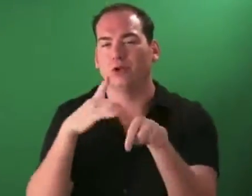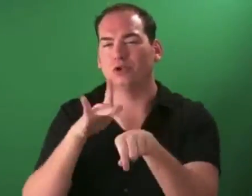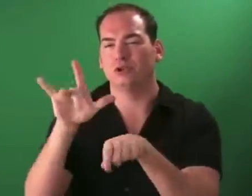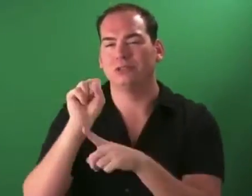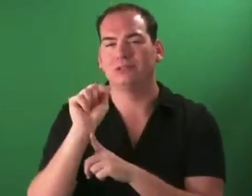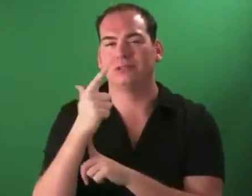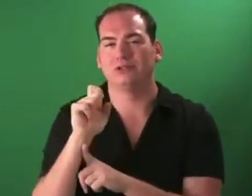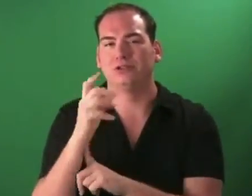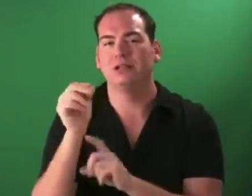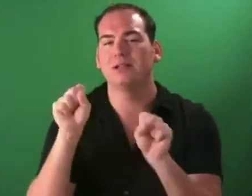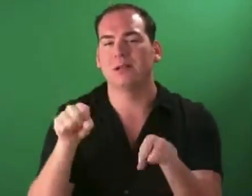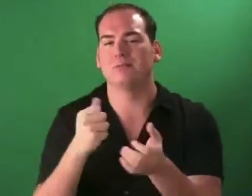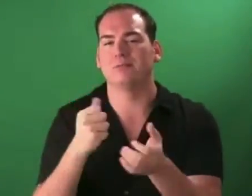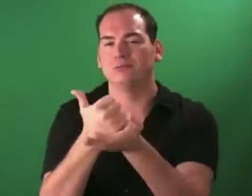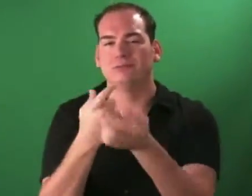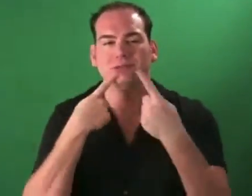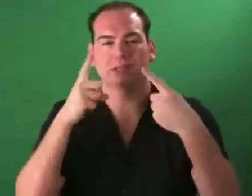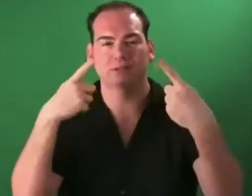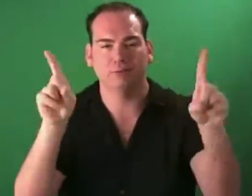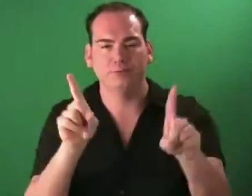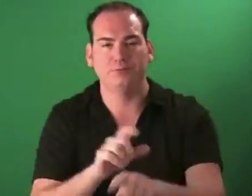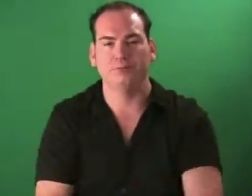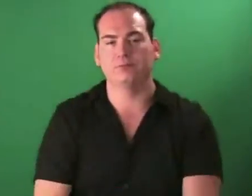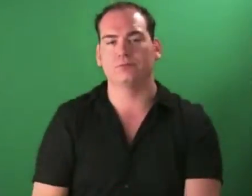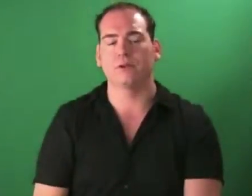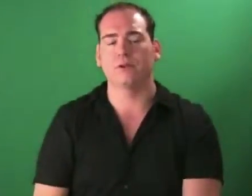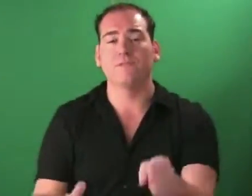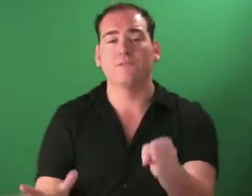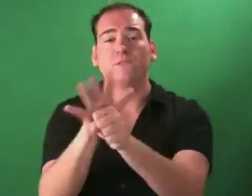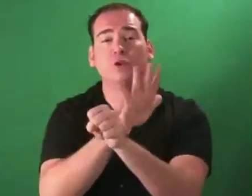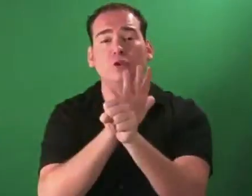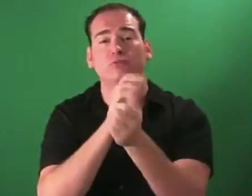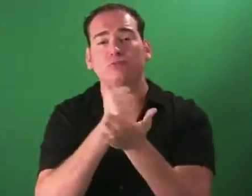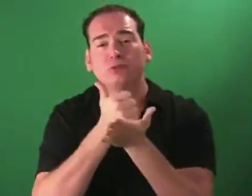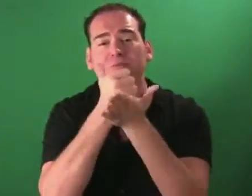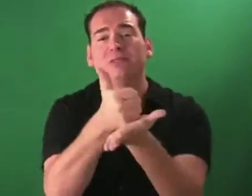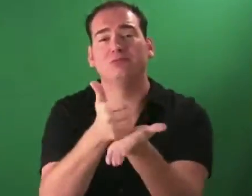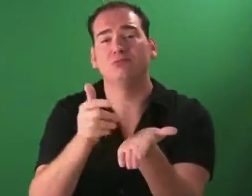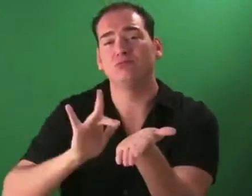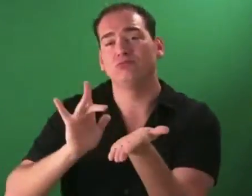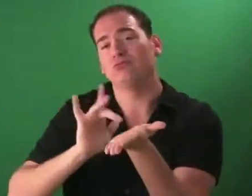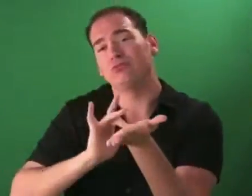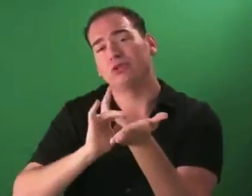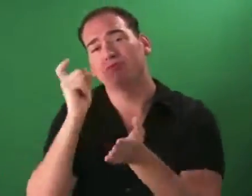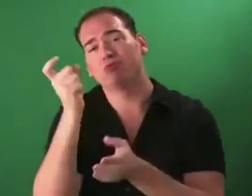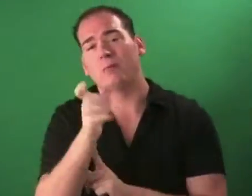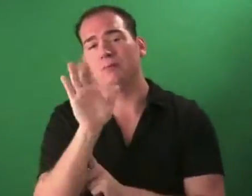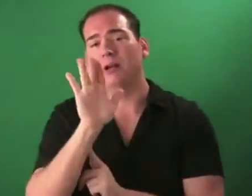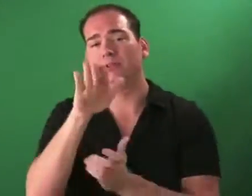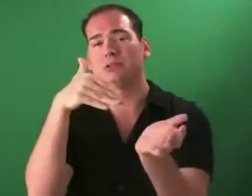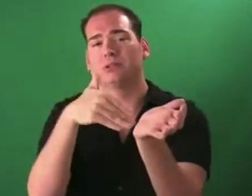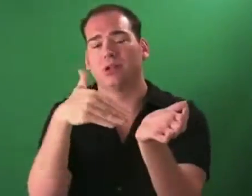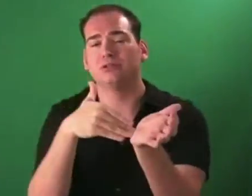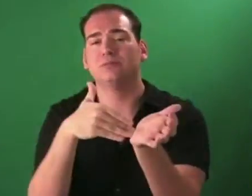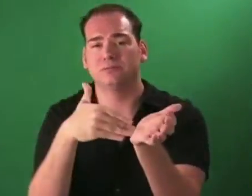So most types of cancer tend to grow very slowly. So if they are found early, then treatment